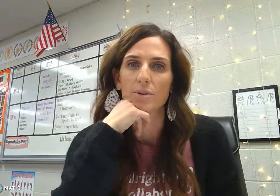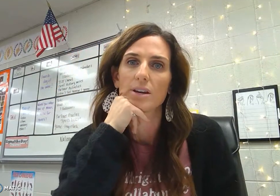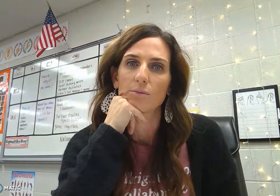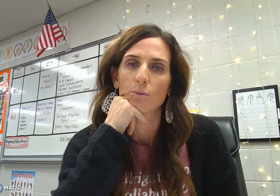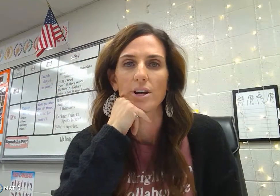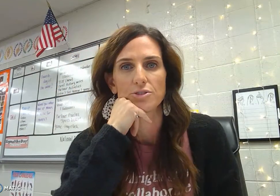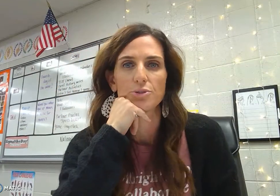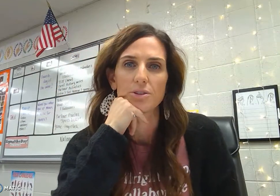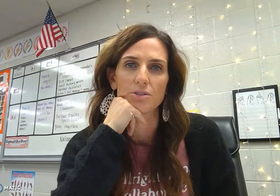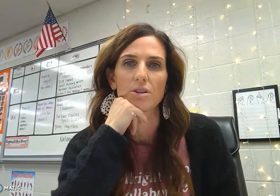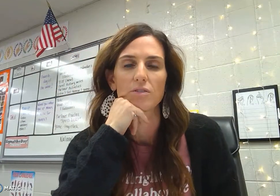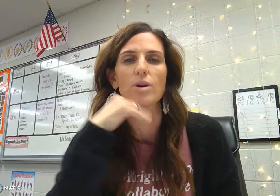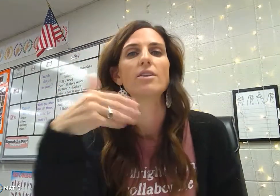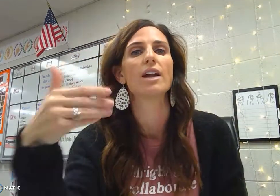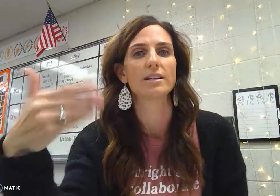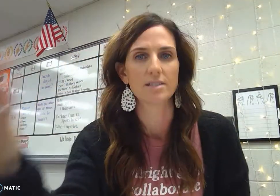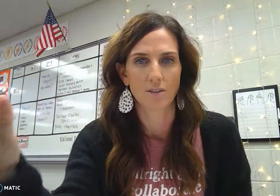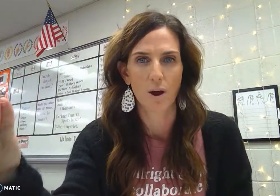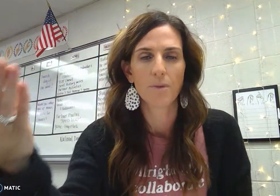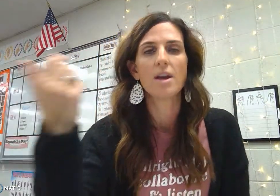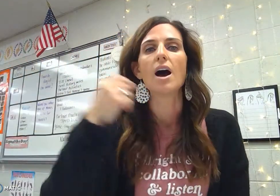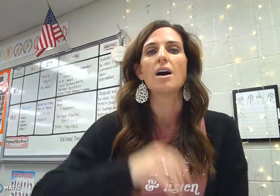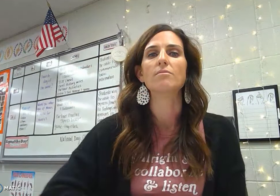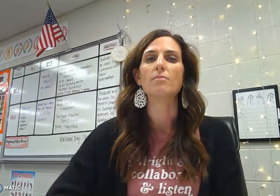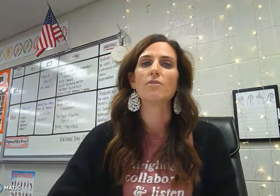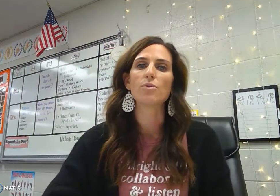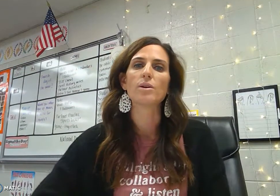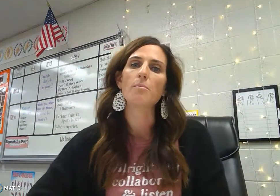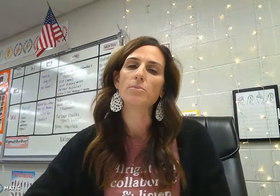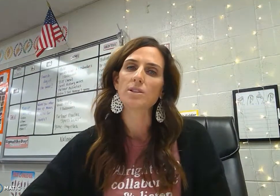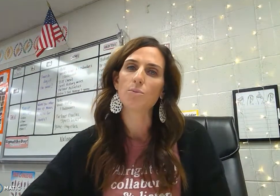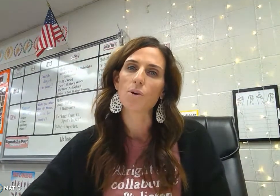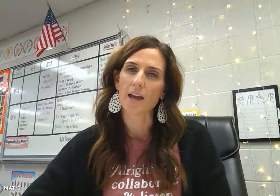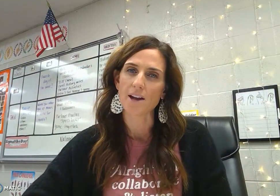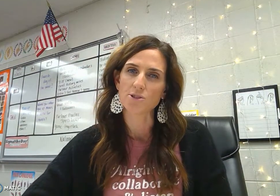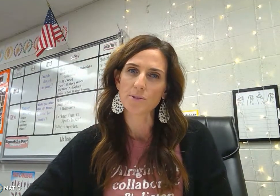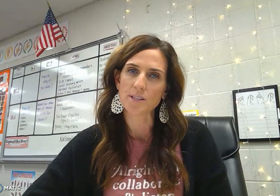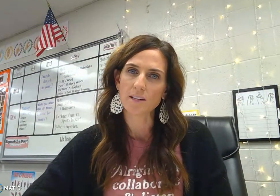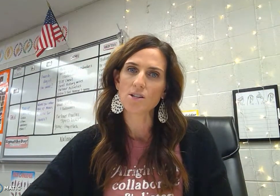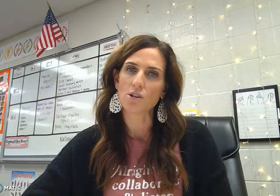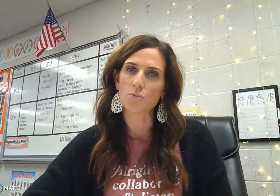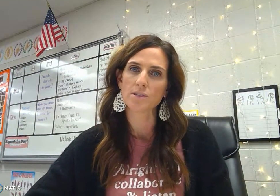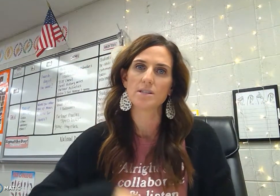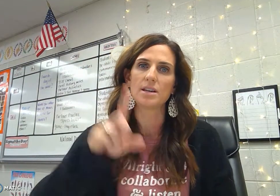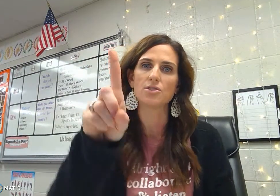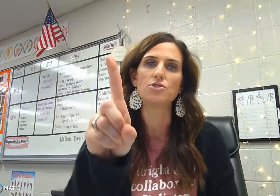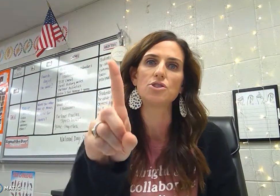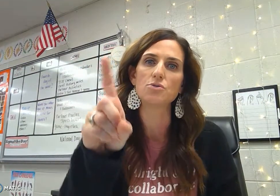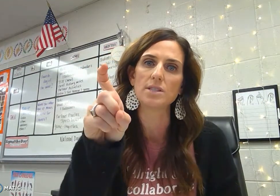be 100, 200, 300, 400, etc. For a little more casual signing, you will see signers use the